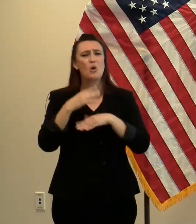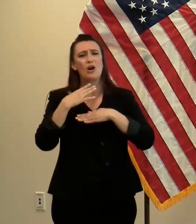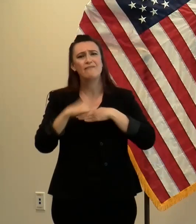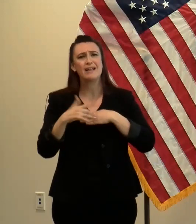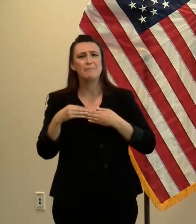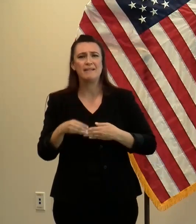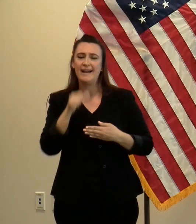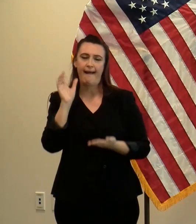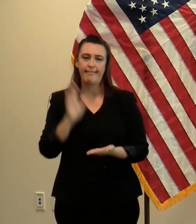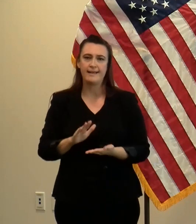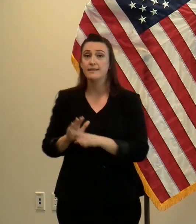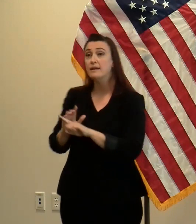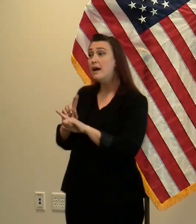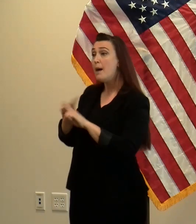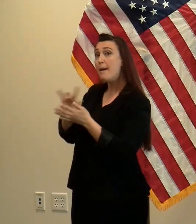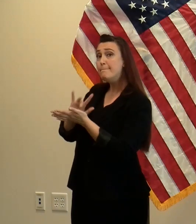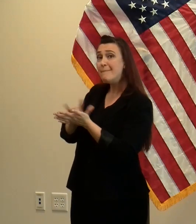not less.